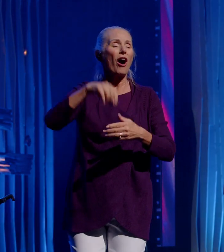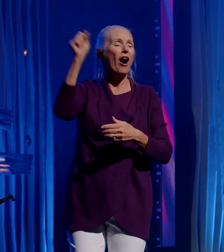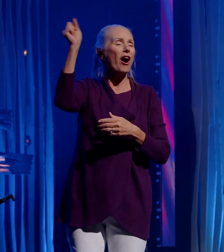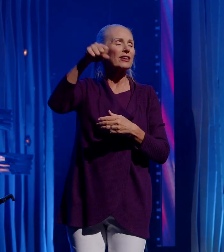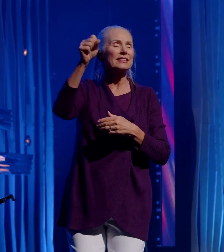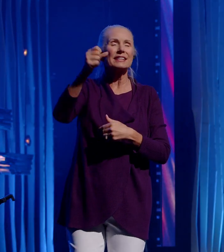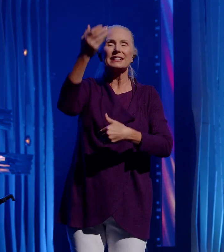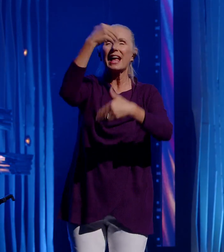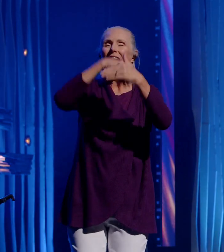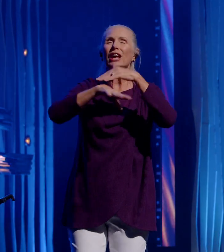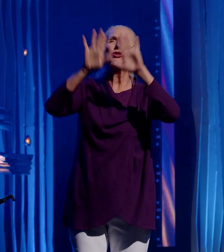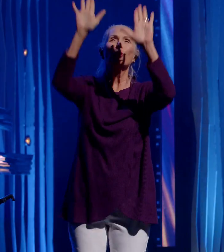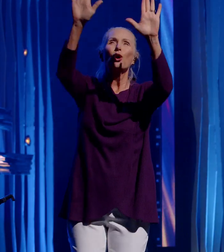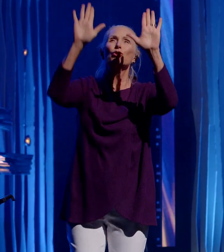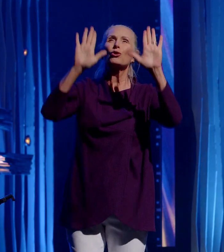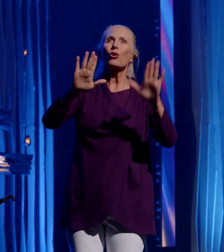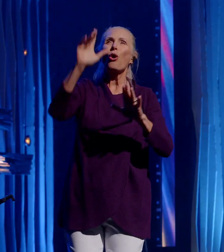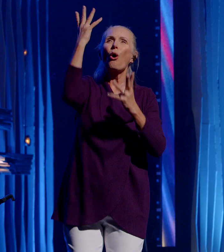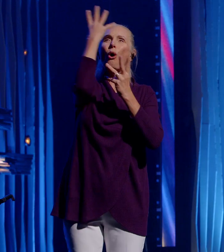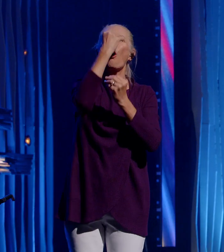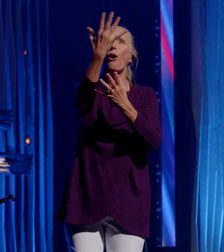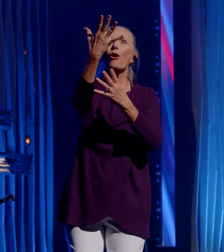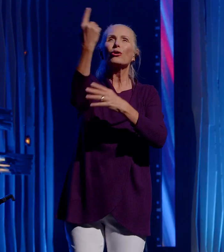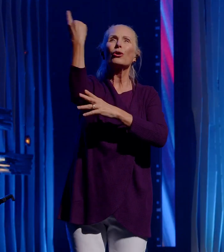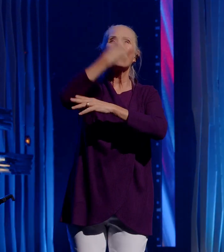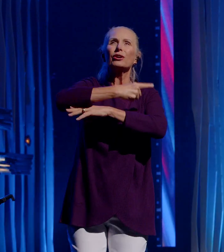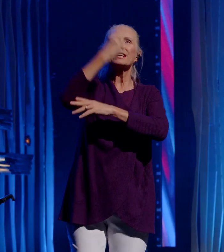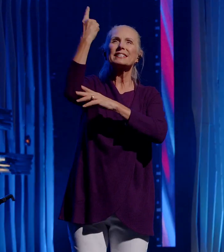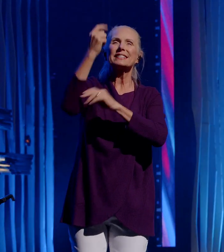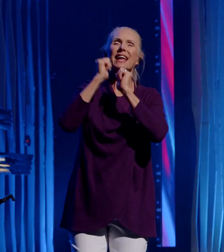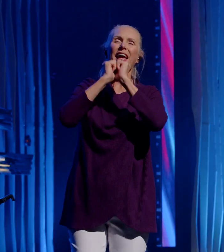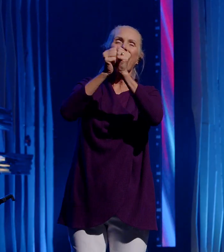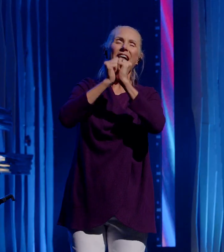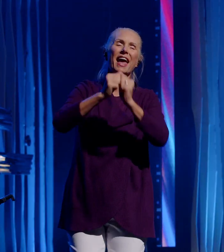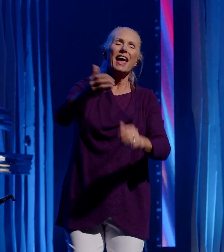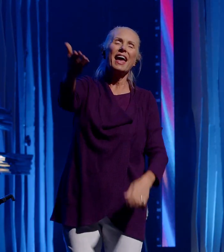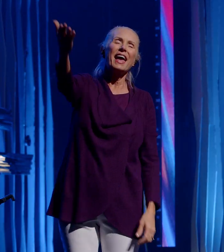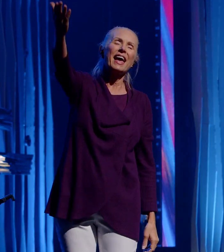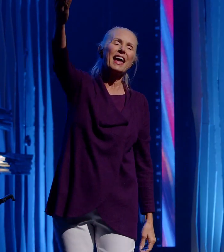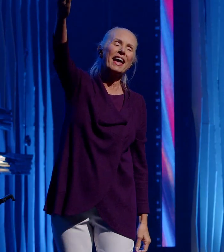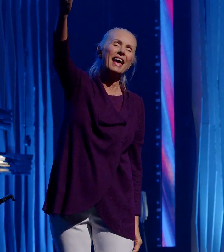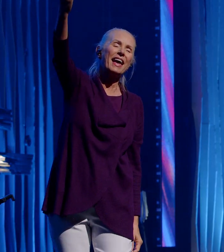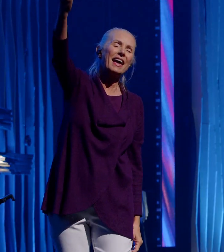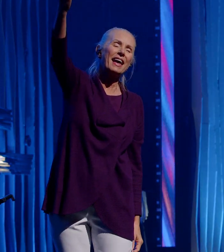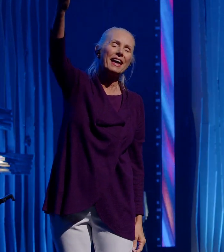darkness, out of the dark. Into your glorious day.